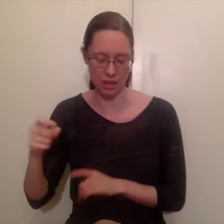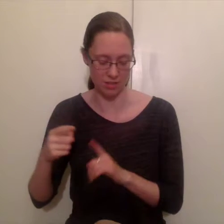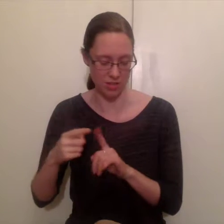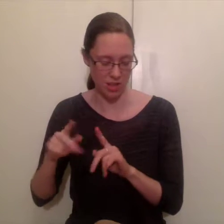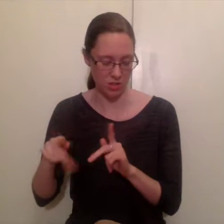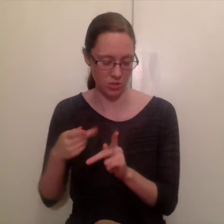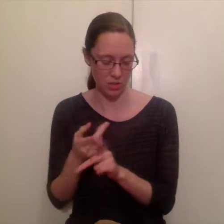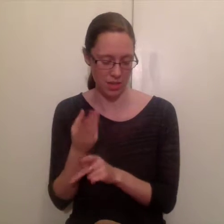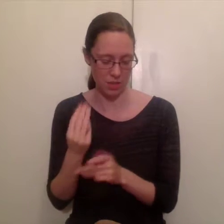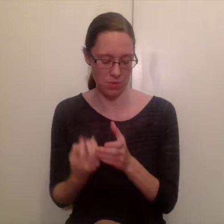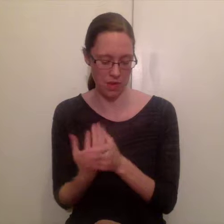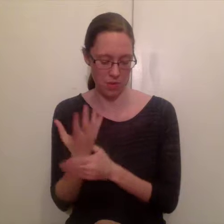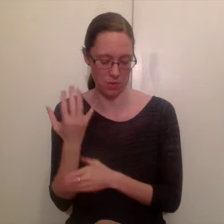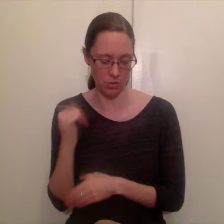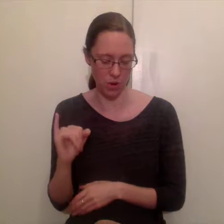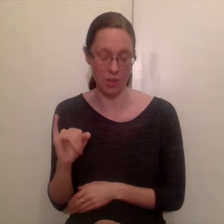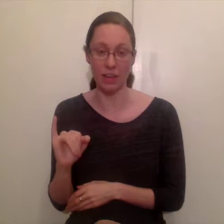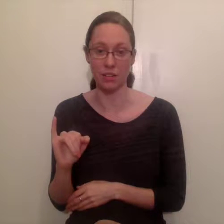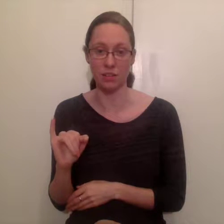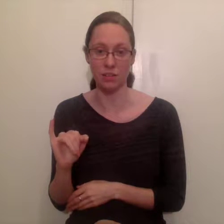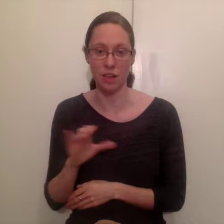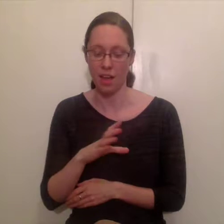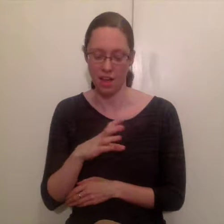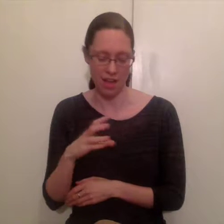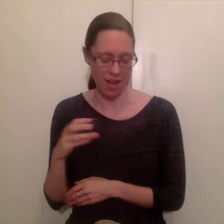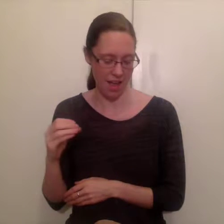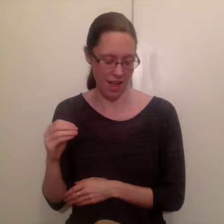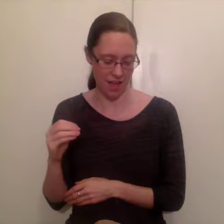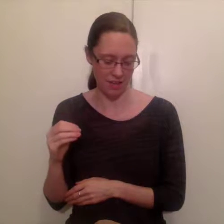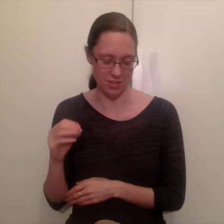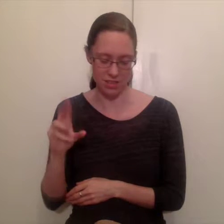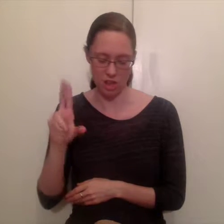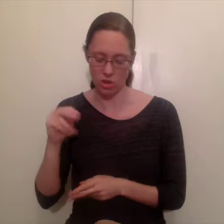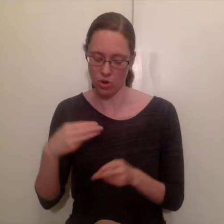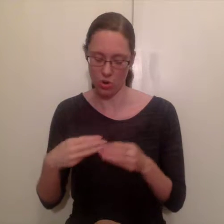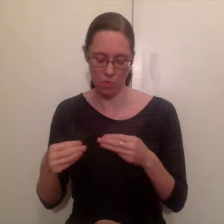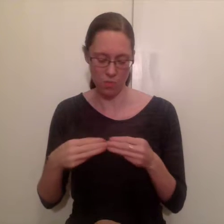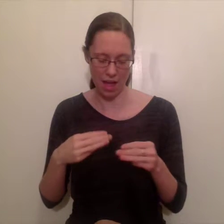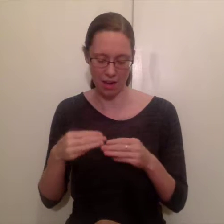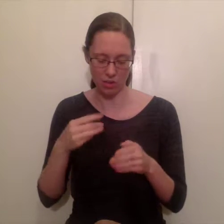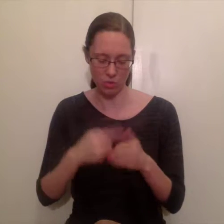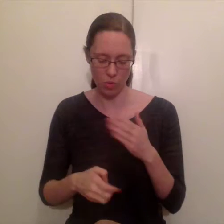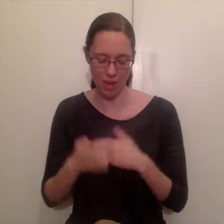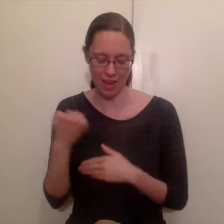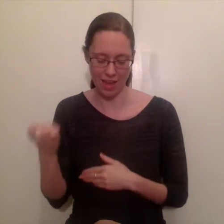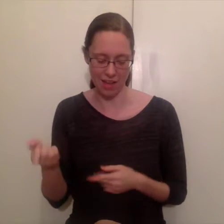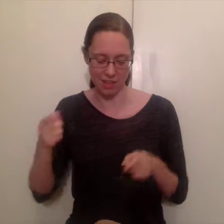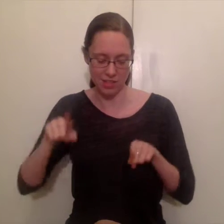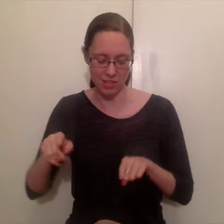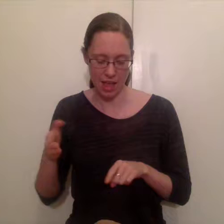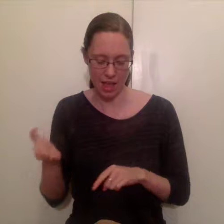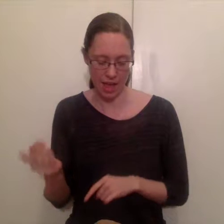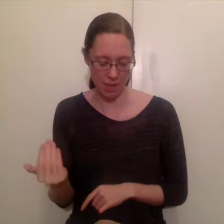petunias to keep them growing. And no matter what else